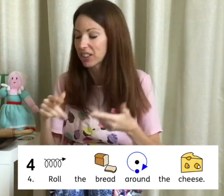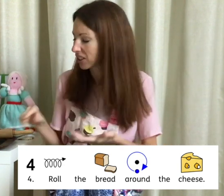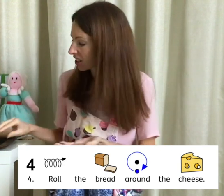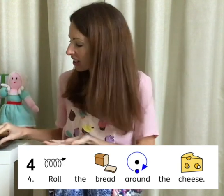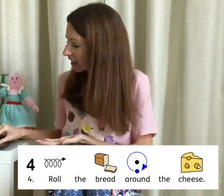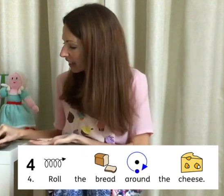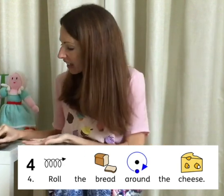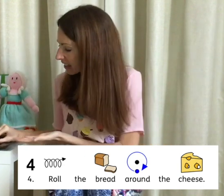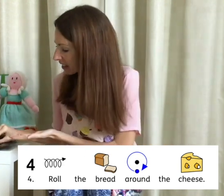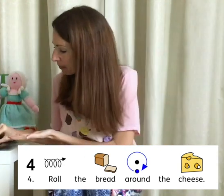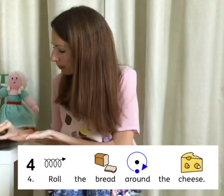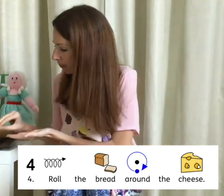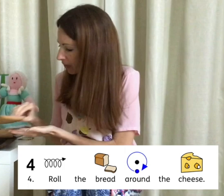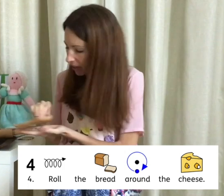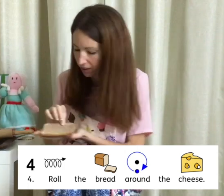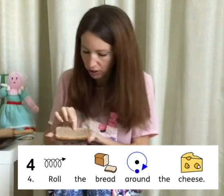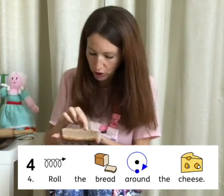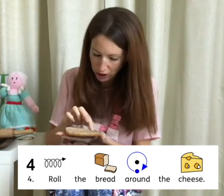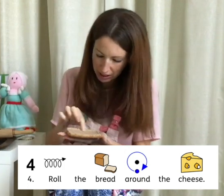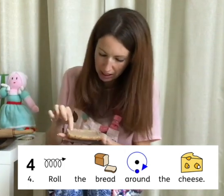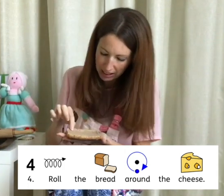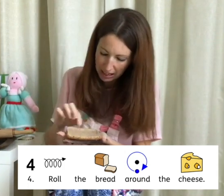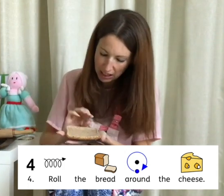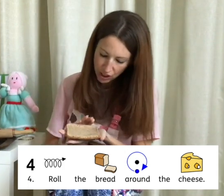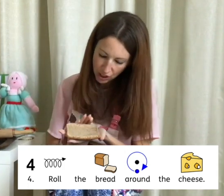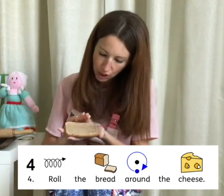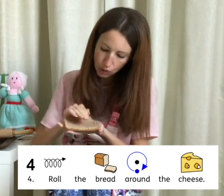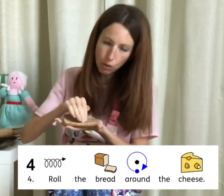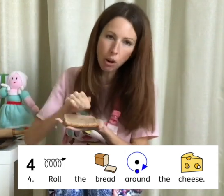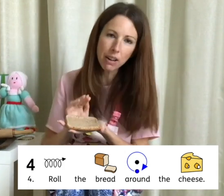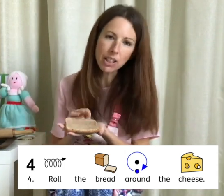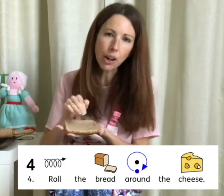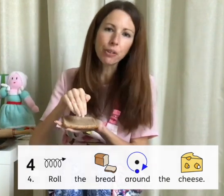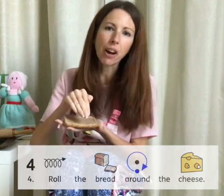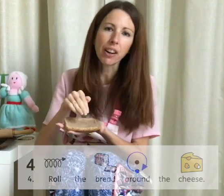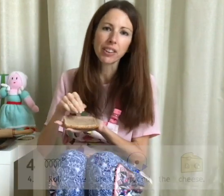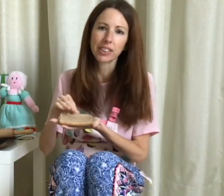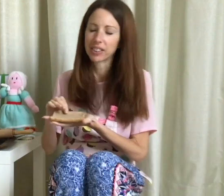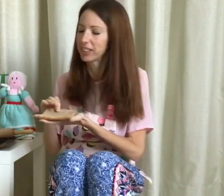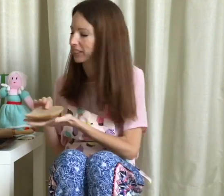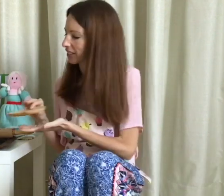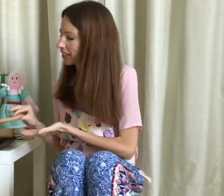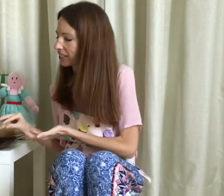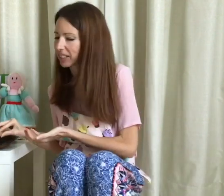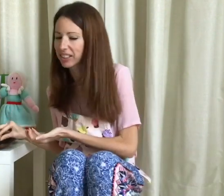just like this. The cheese at the edge, roll it over.